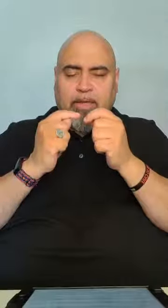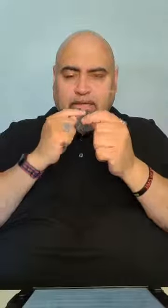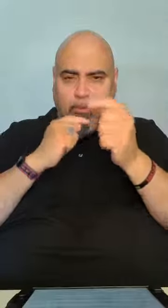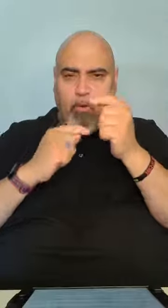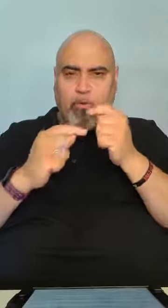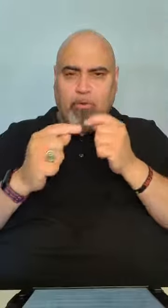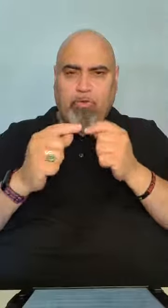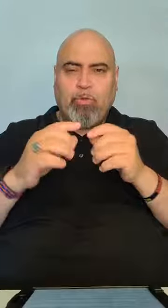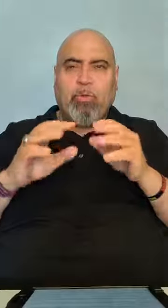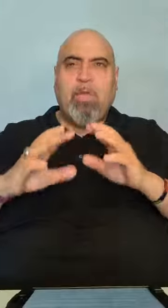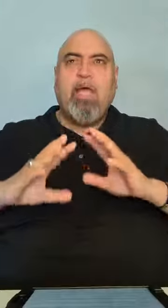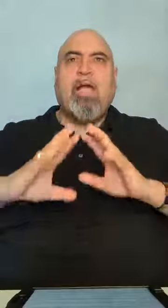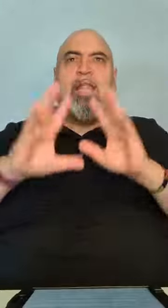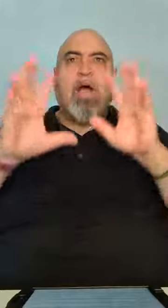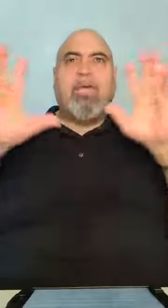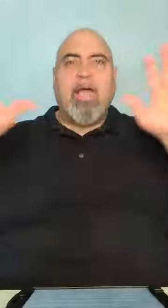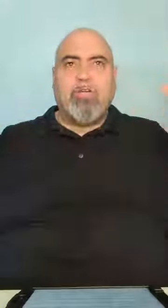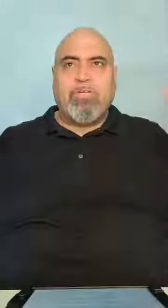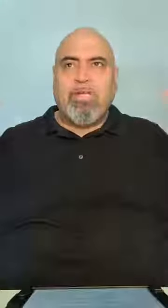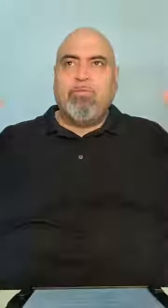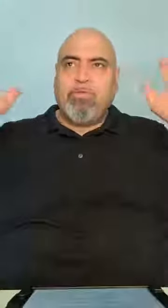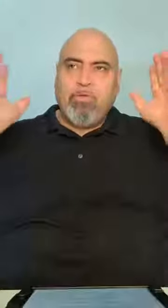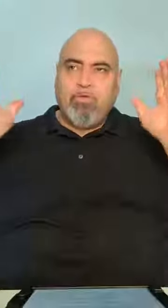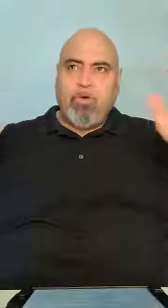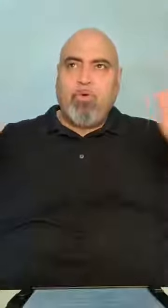as opposed to allowing ourselves